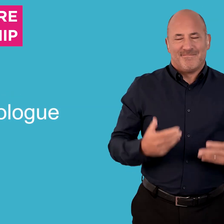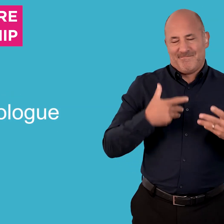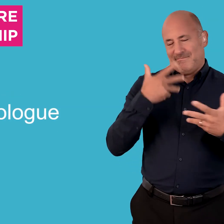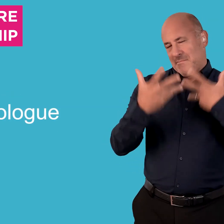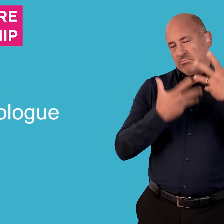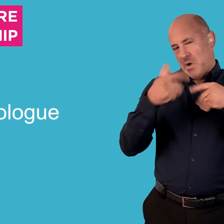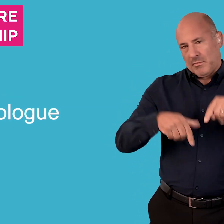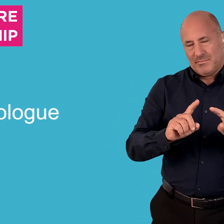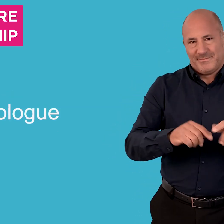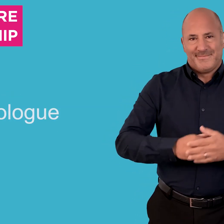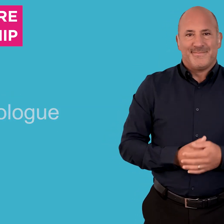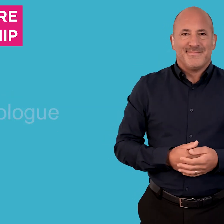1. Prologue.